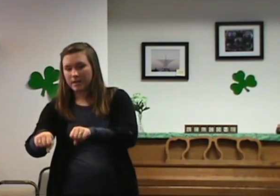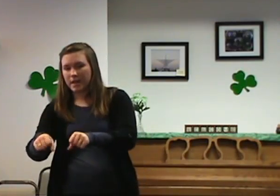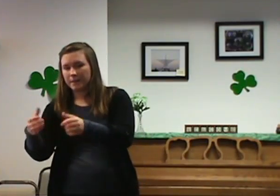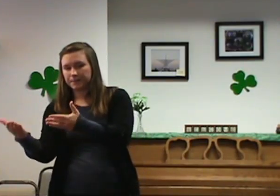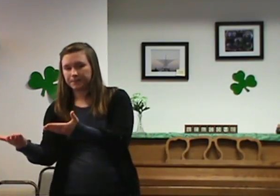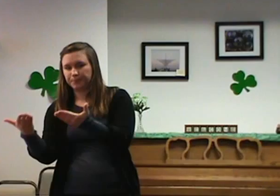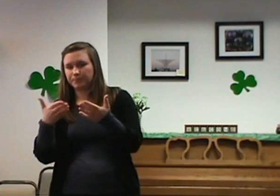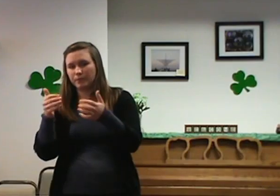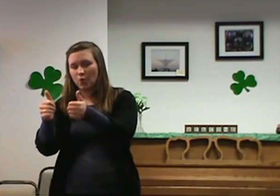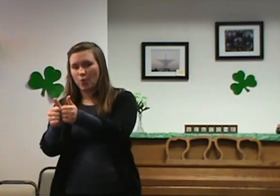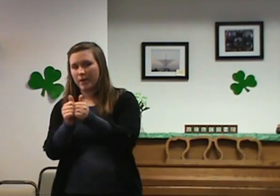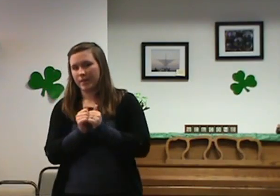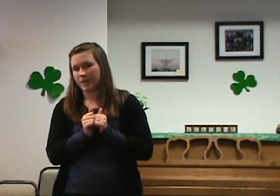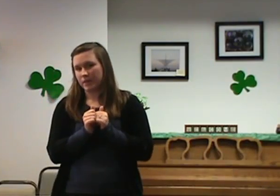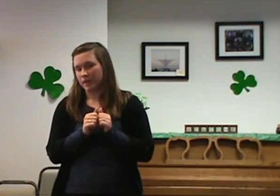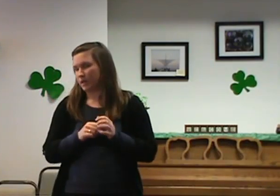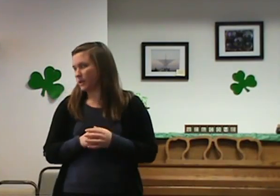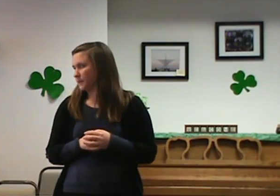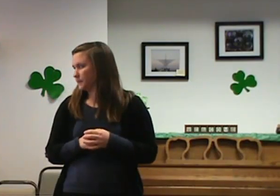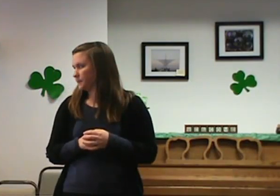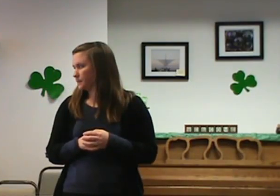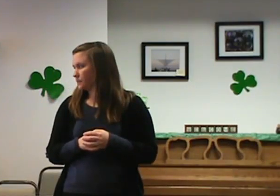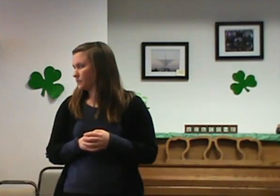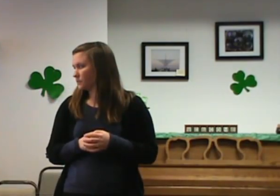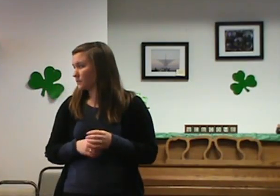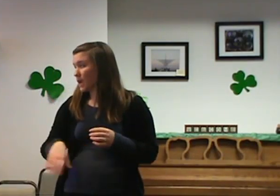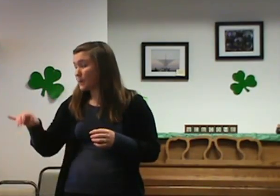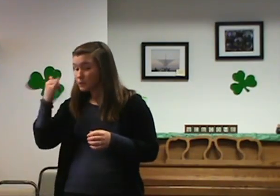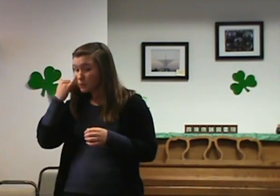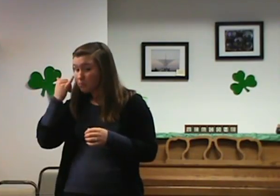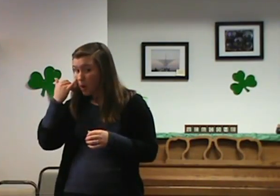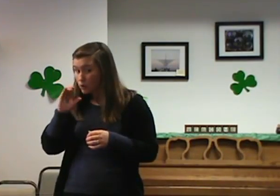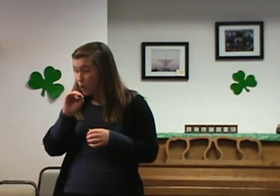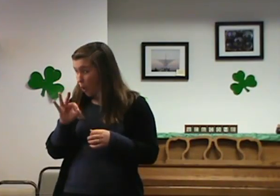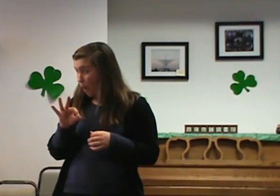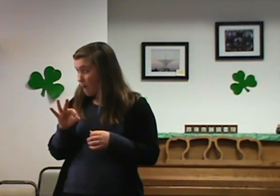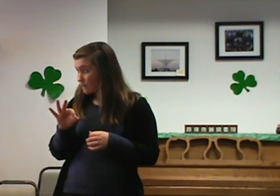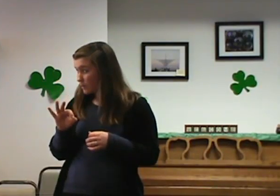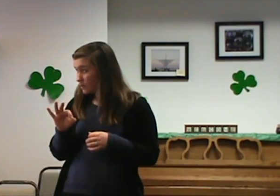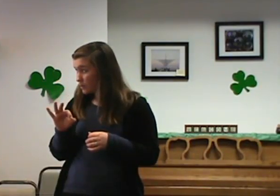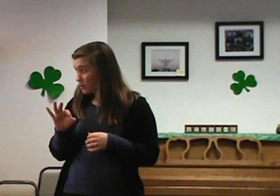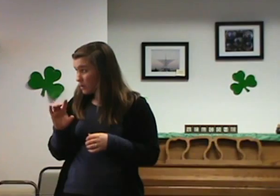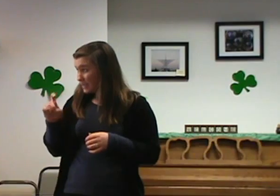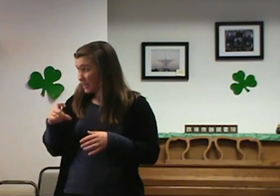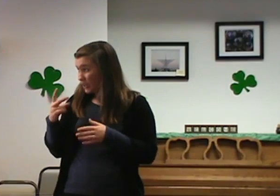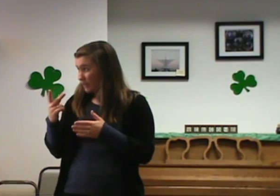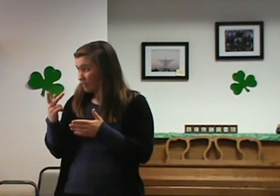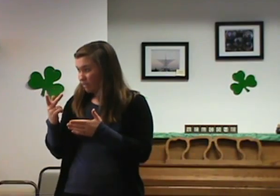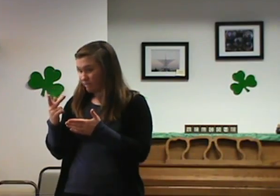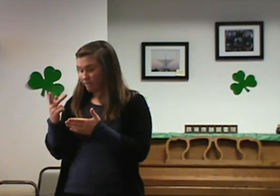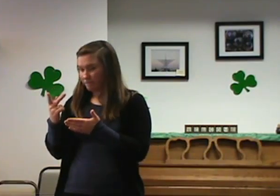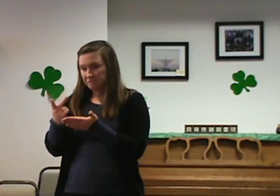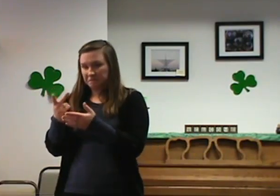camera. If you took this off of here, you'd have to figure out something else to mount it on, because it's